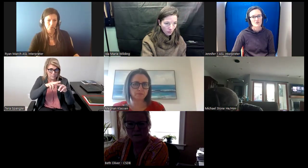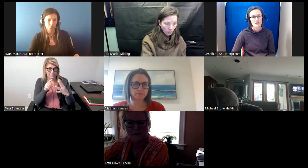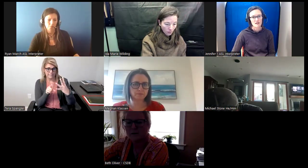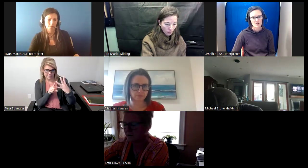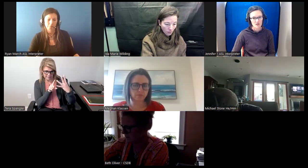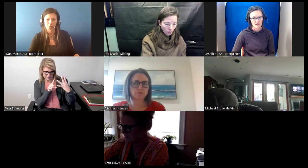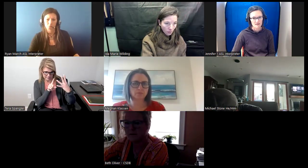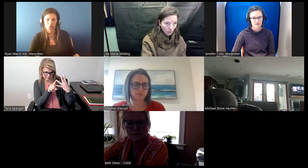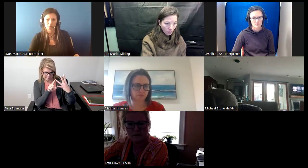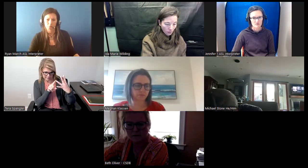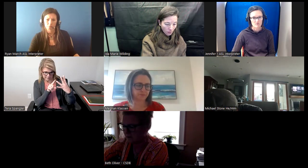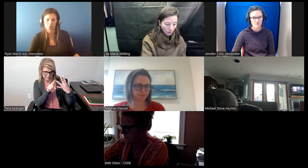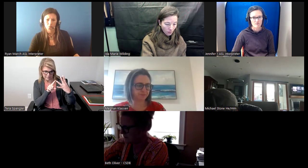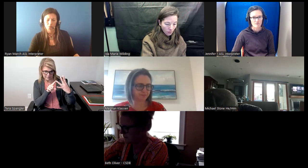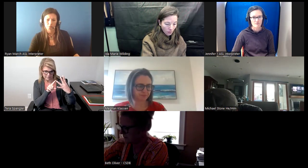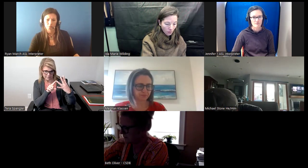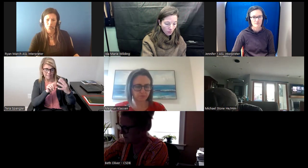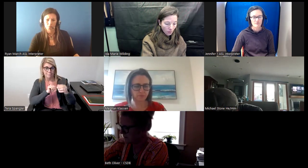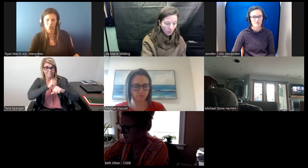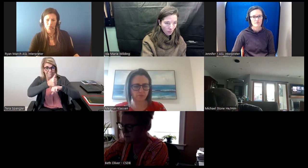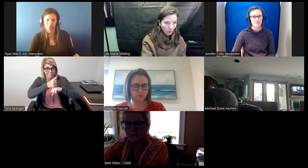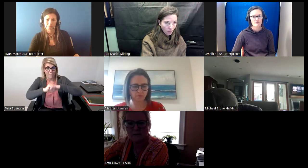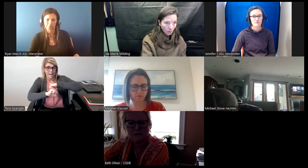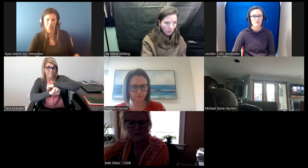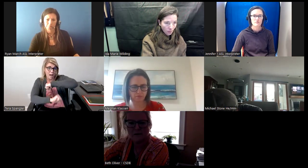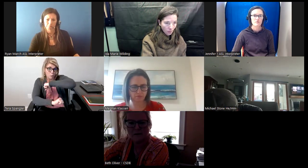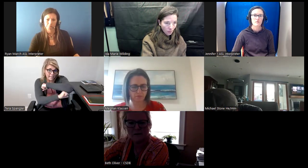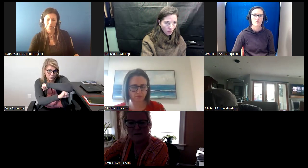operating budget increase,